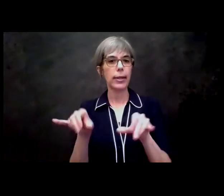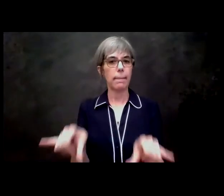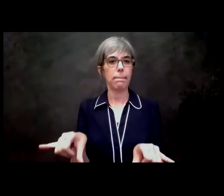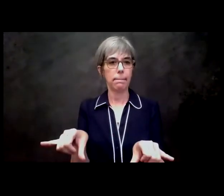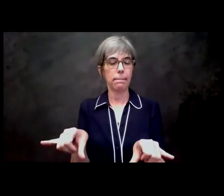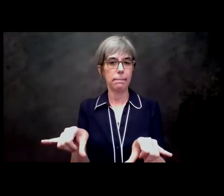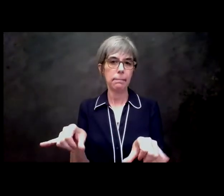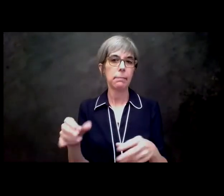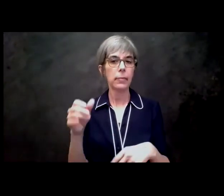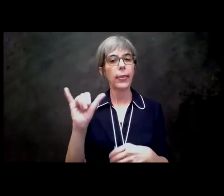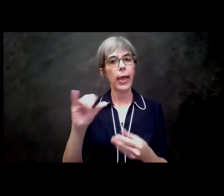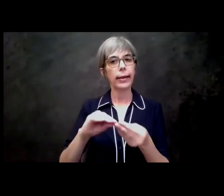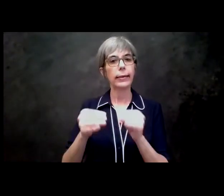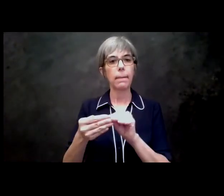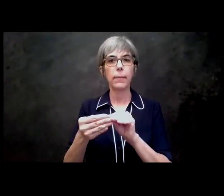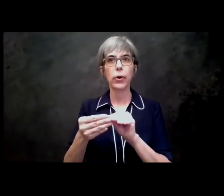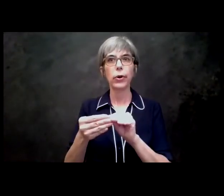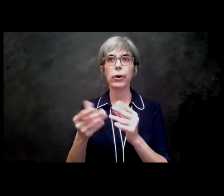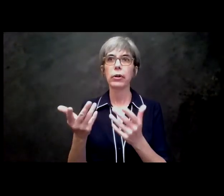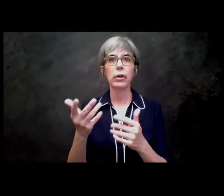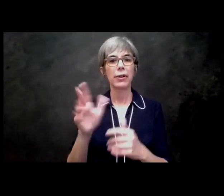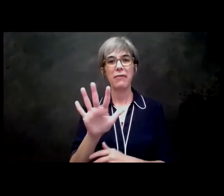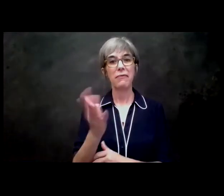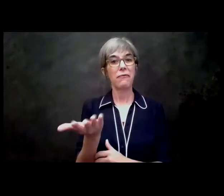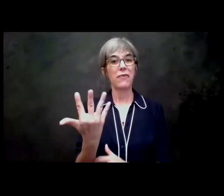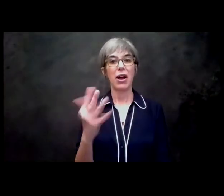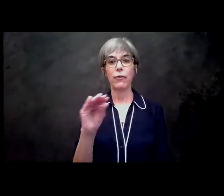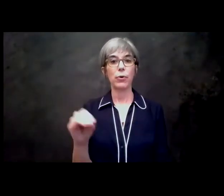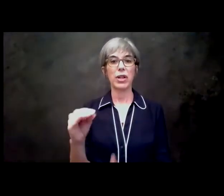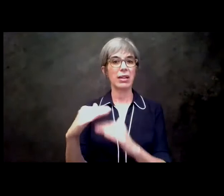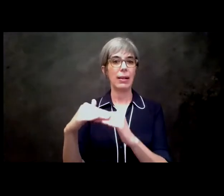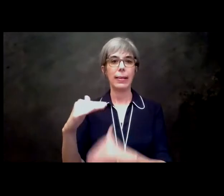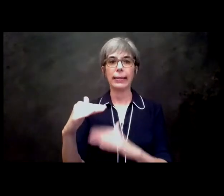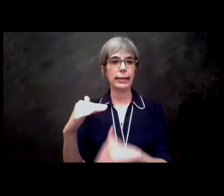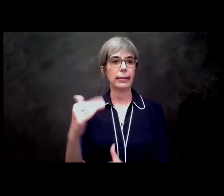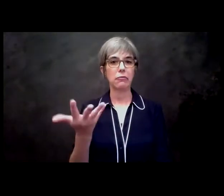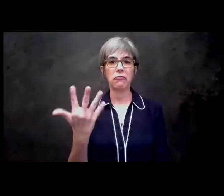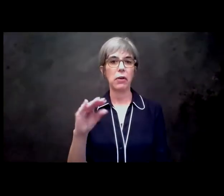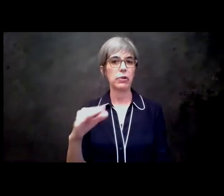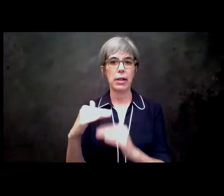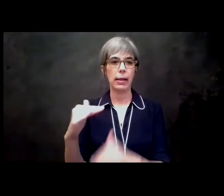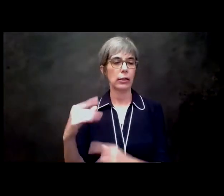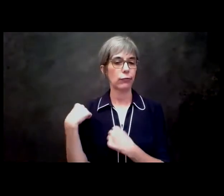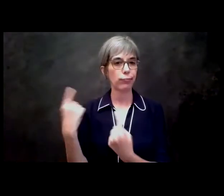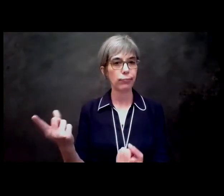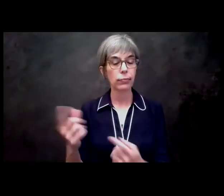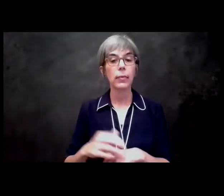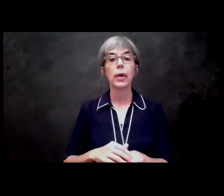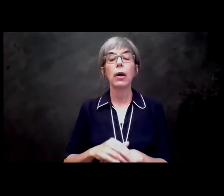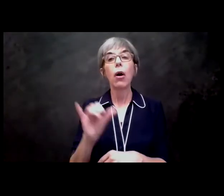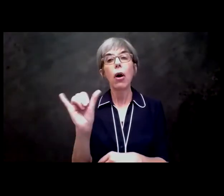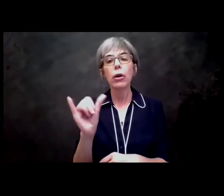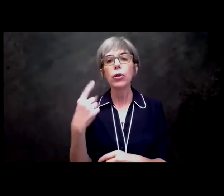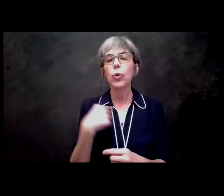numbers consistently well under 5%. Hospital capacity in terms of medical